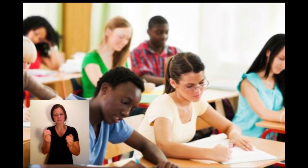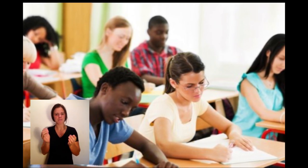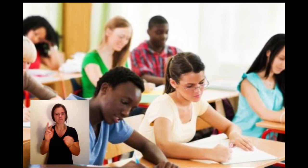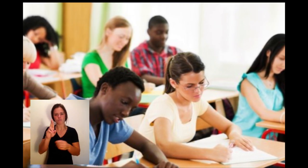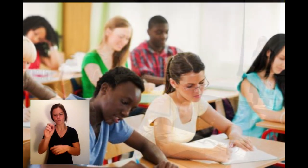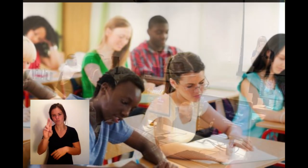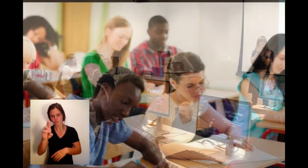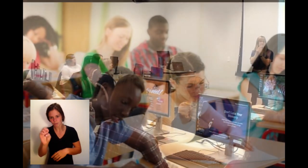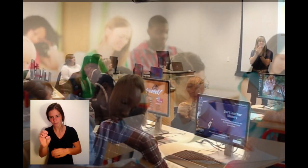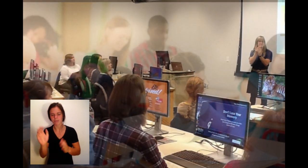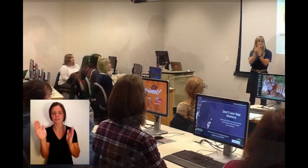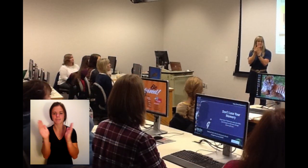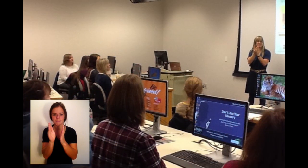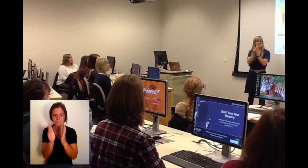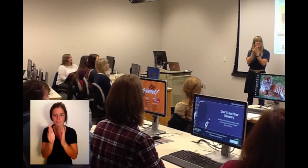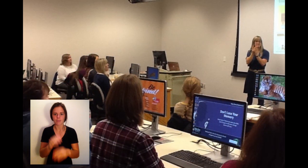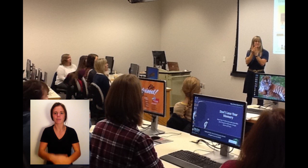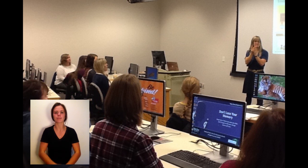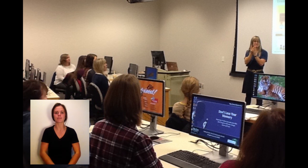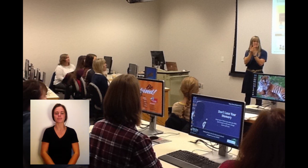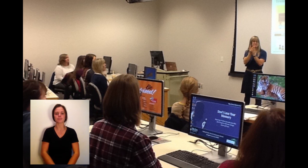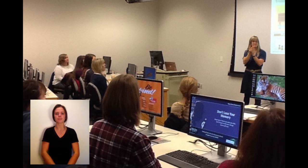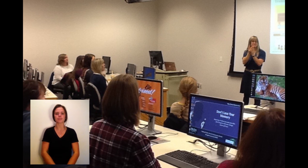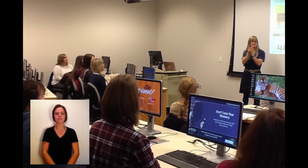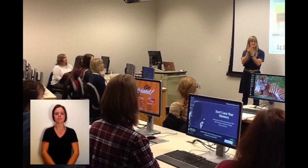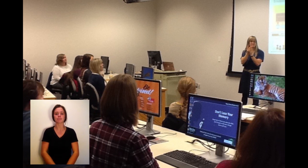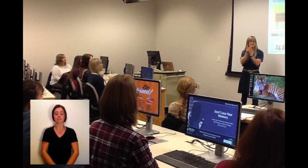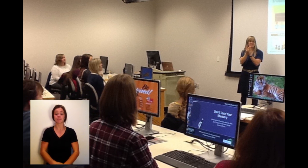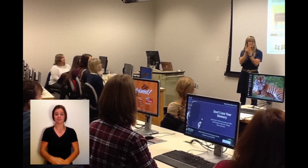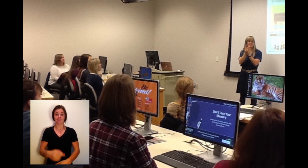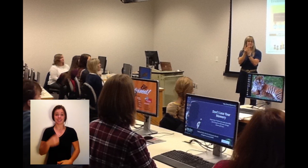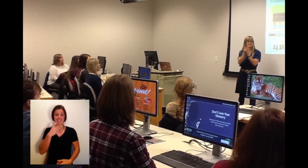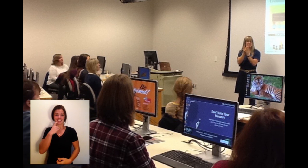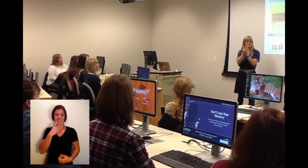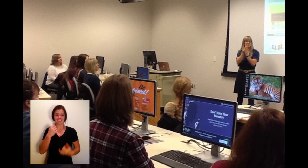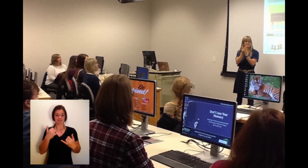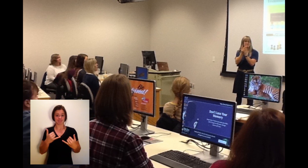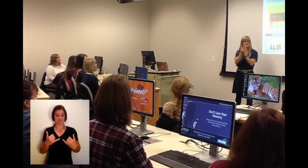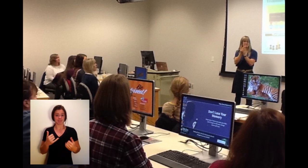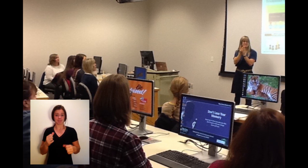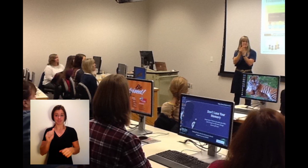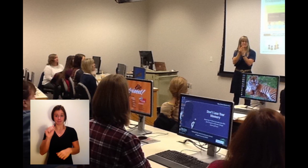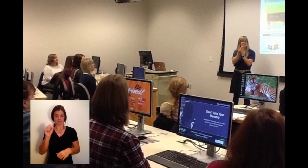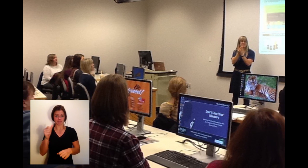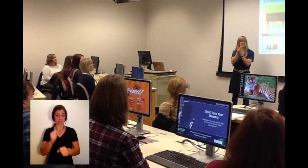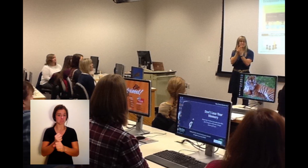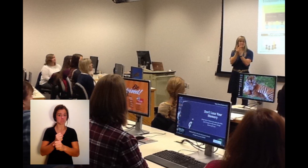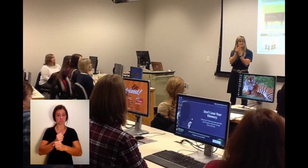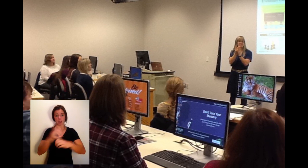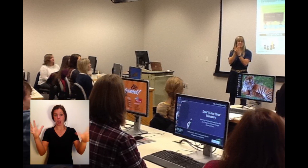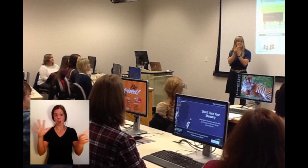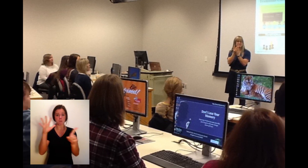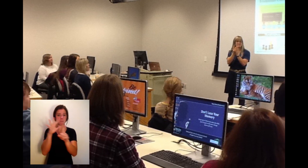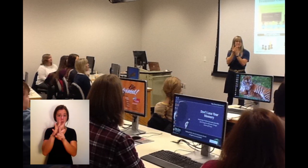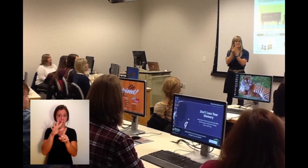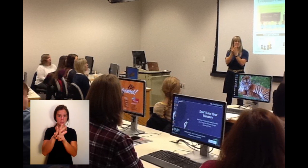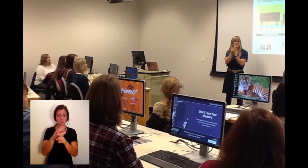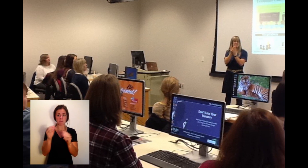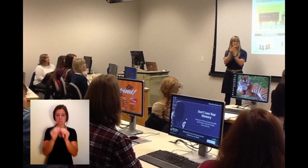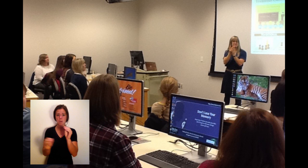foreign language, classes were rarely offered and consistently small. In recent years, ASL has